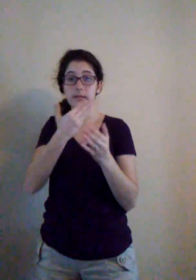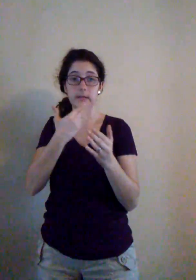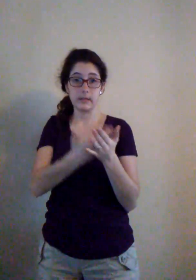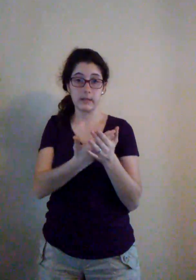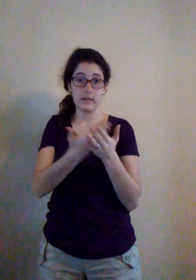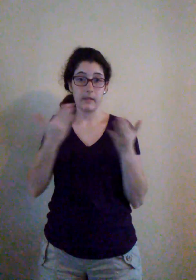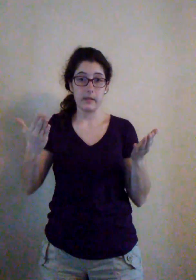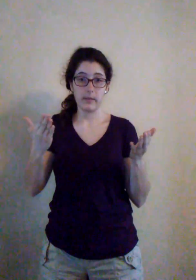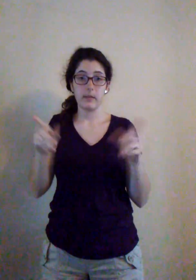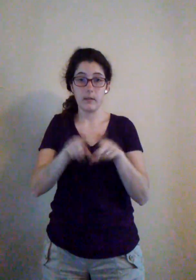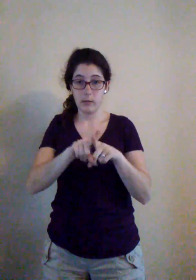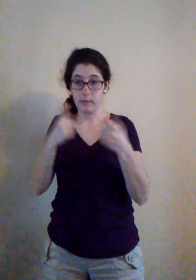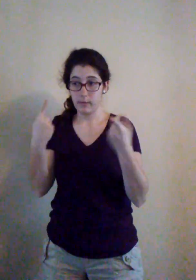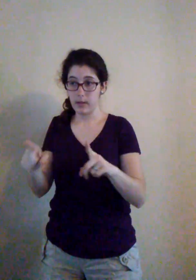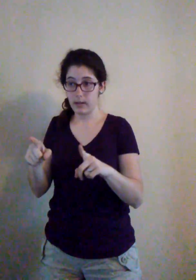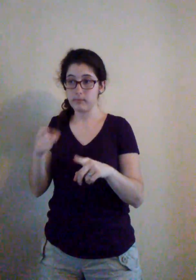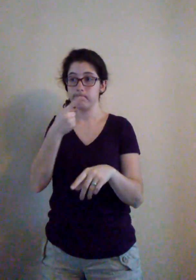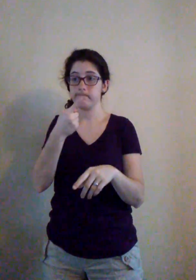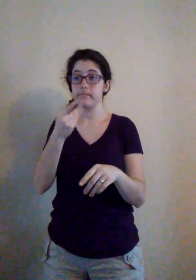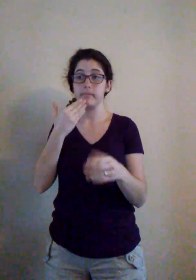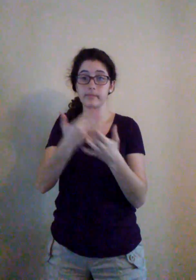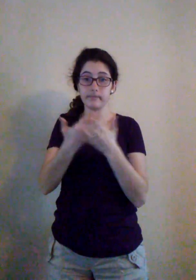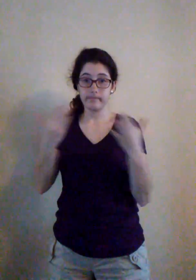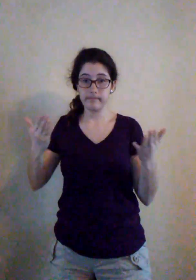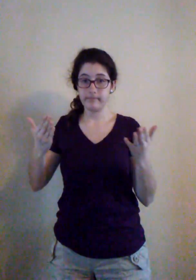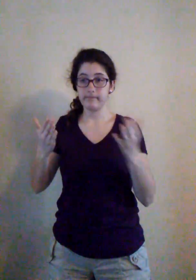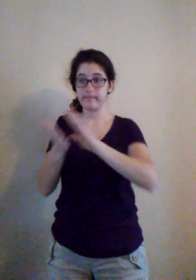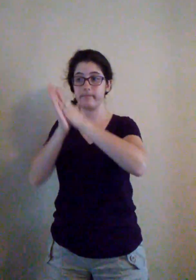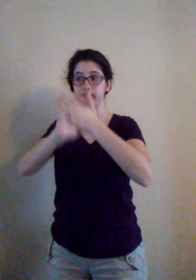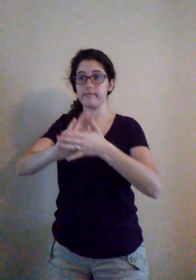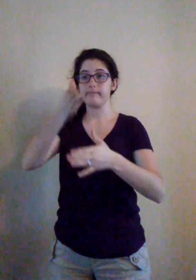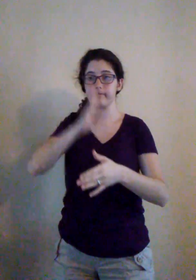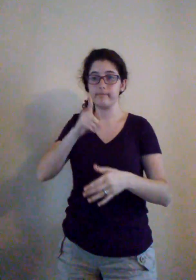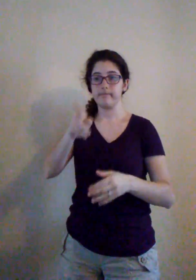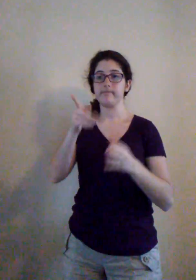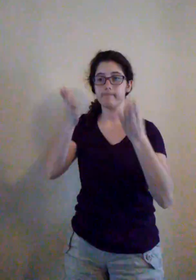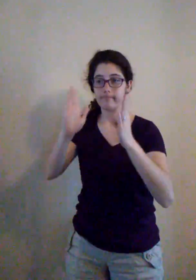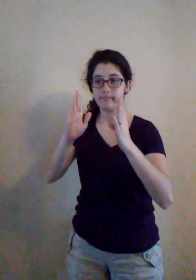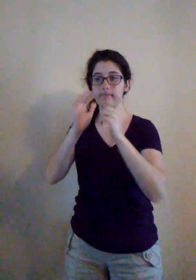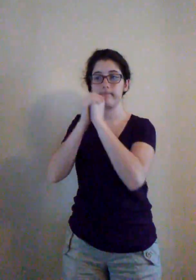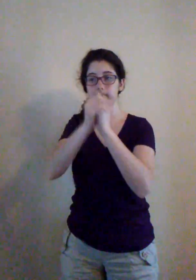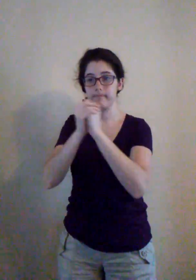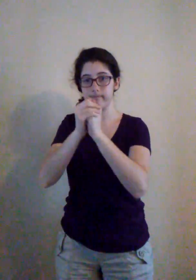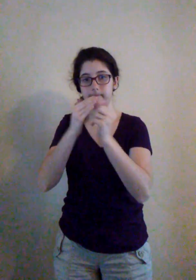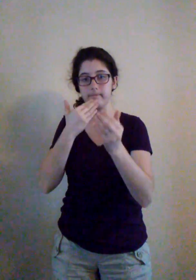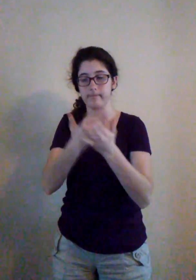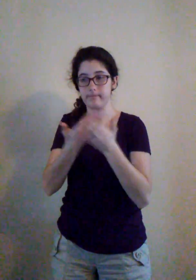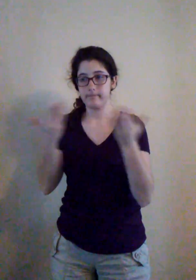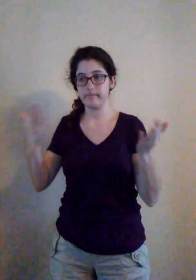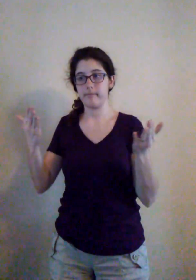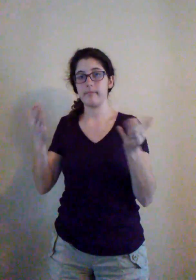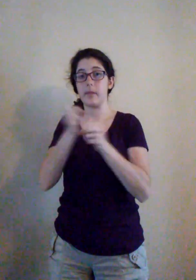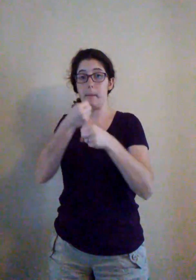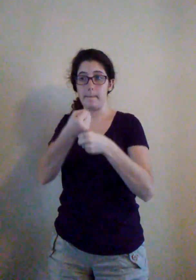for you, because that's betraying God. That's making a false God. And that means your heart is following something